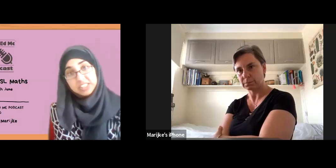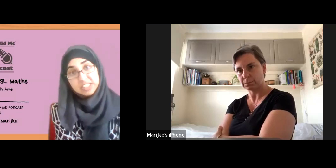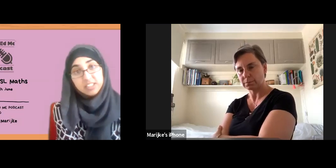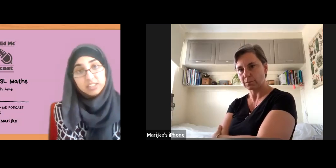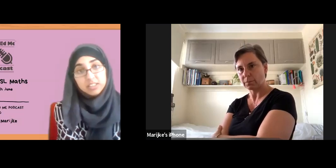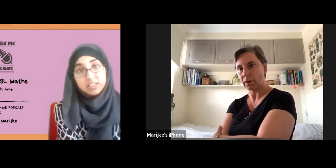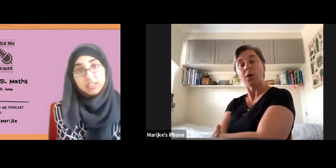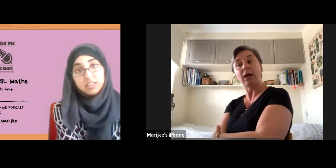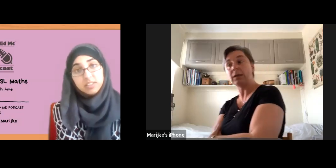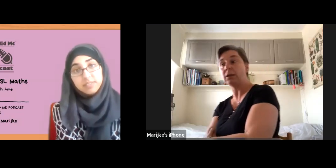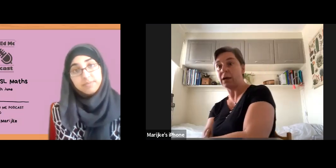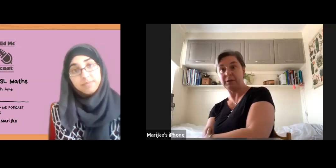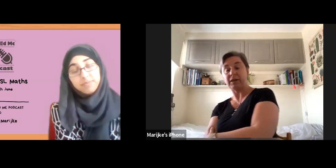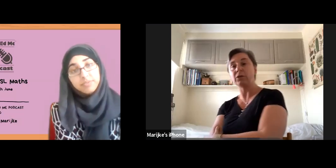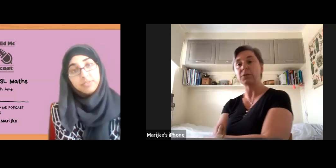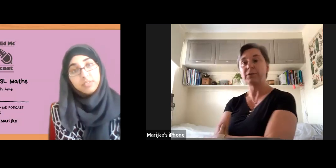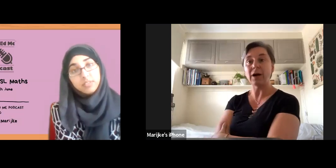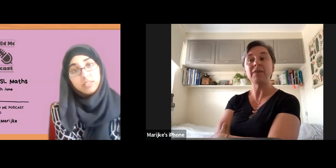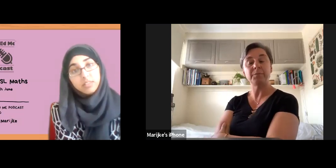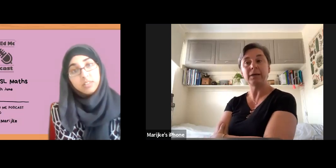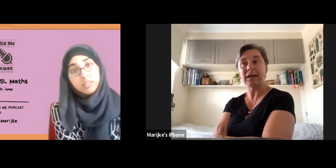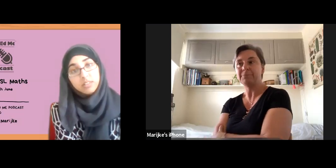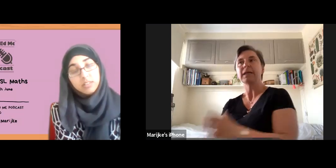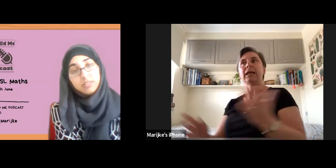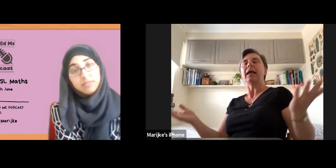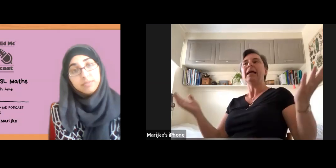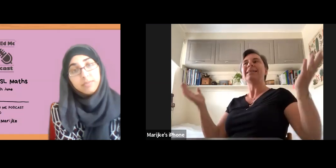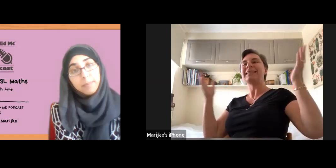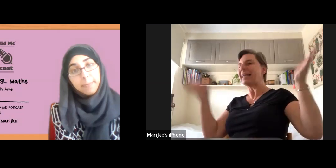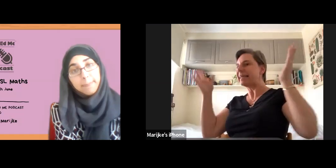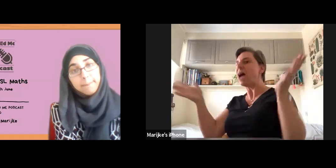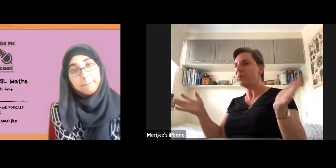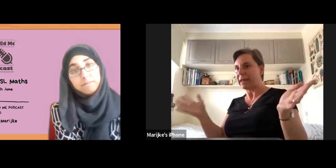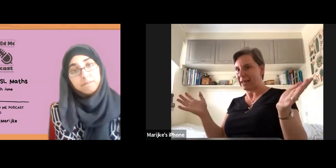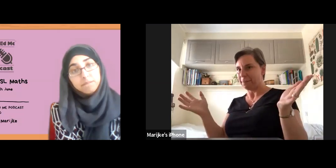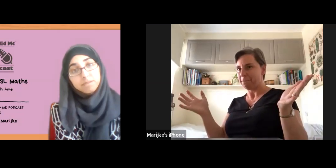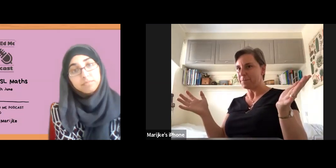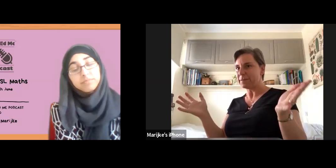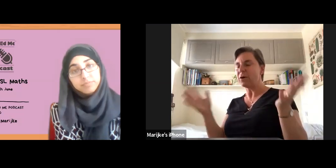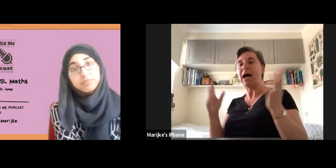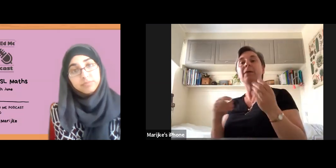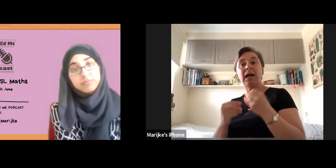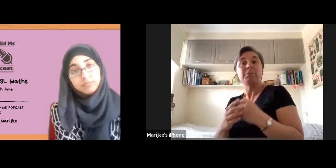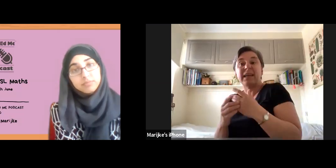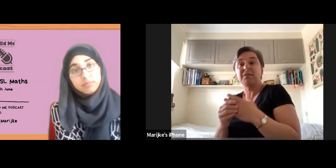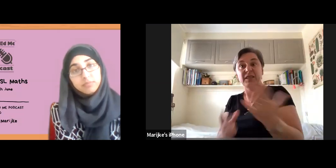GCSE? Well, you know, I'll be very honest with you. It's getting it out there. So I'm making